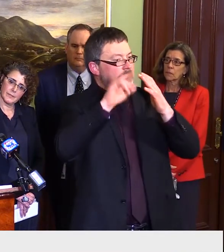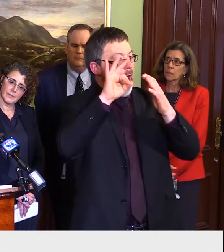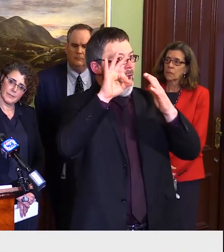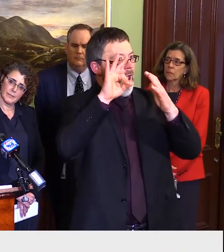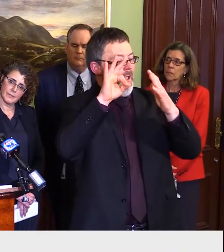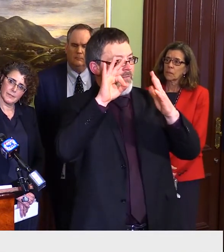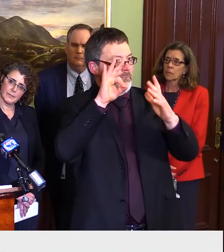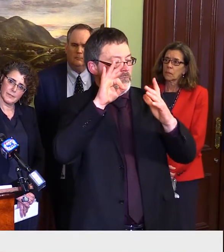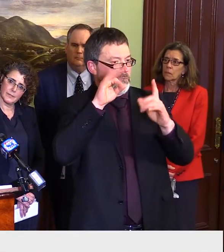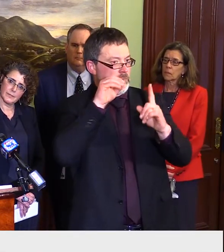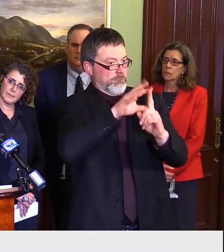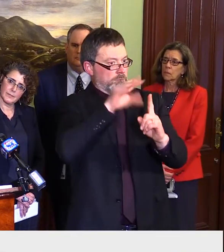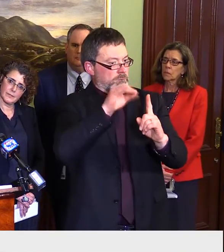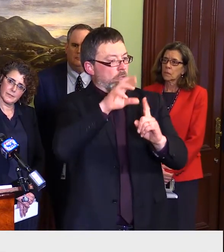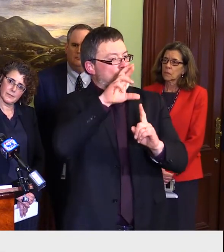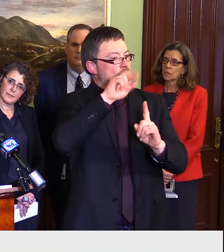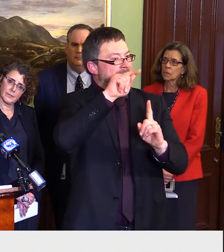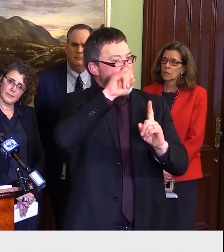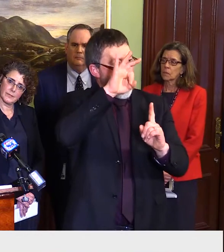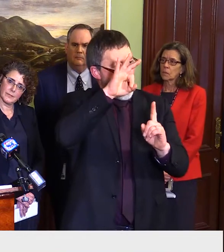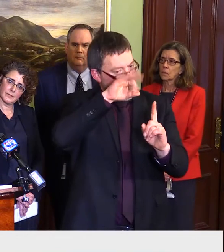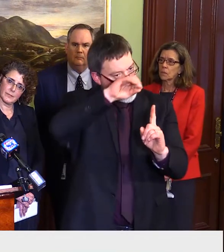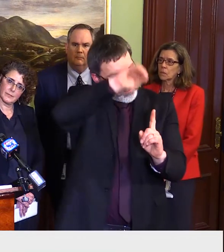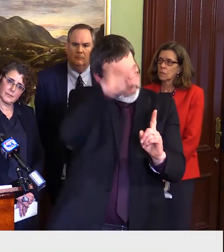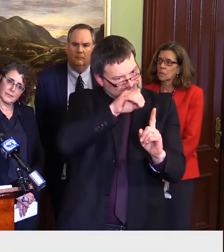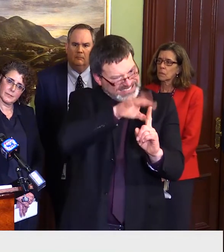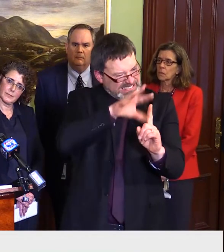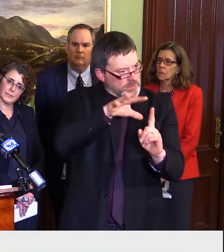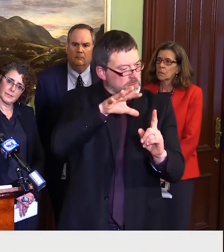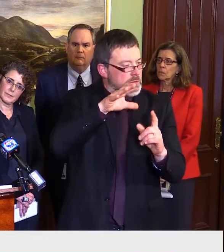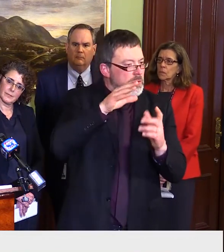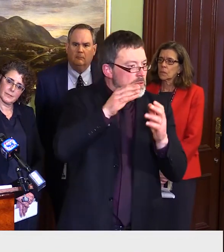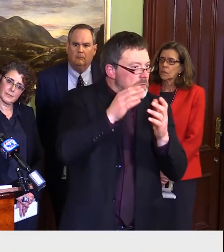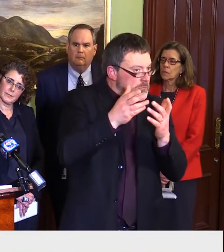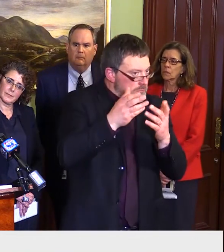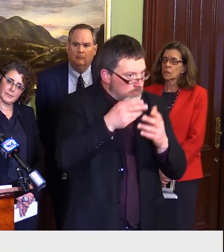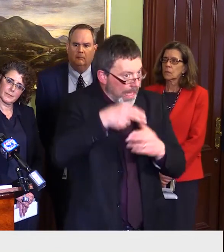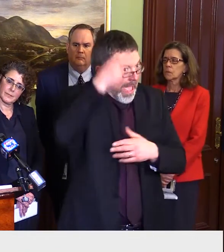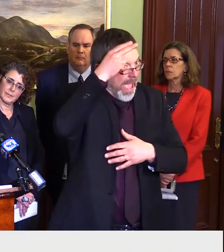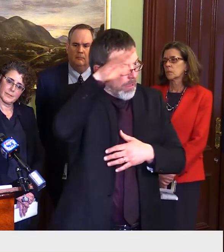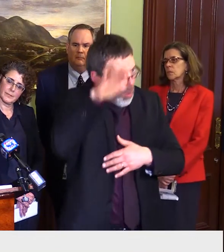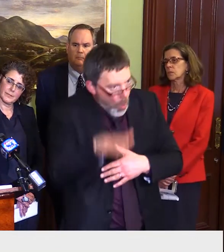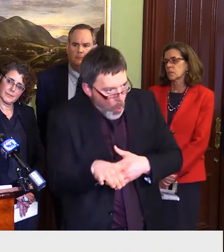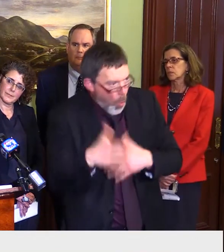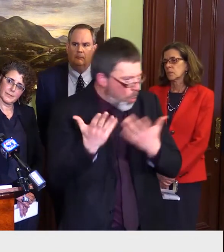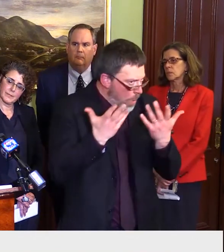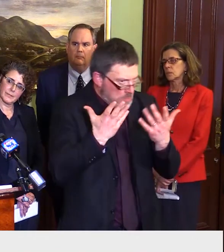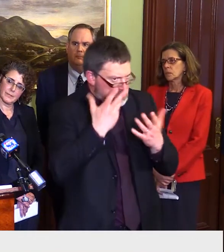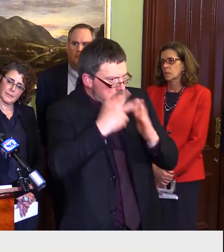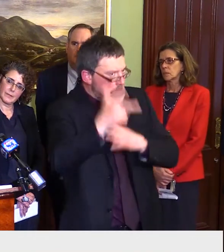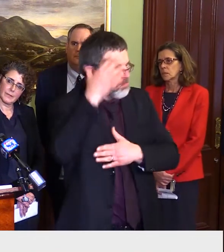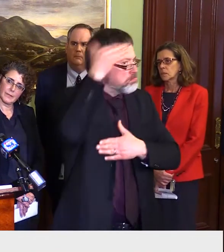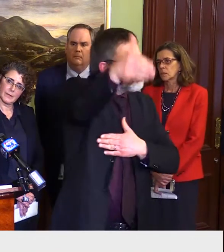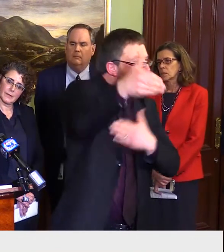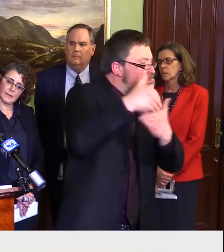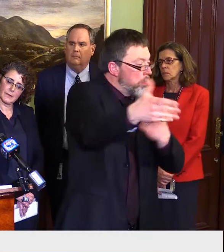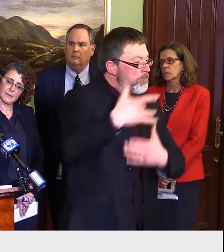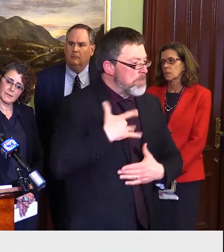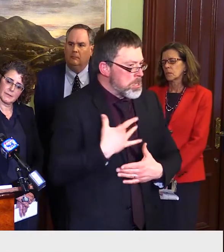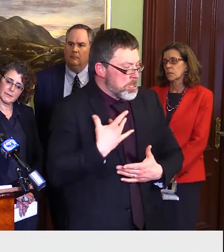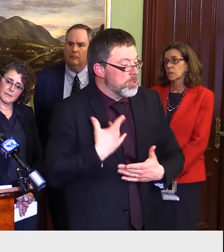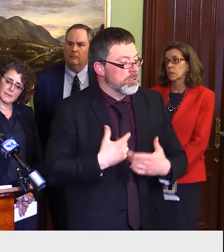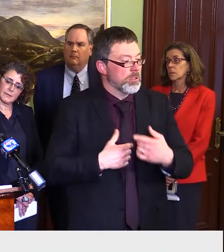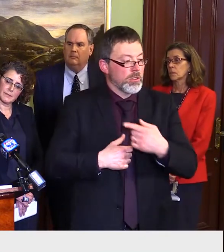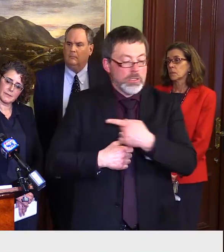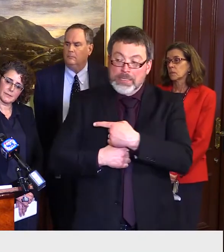aging demographic that we may be more vulnerable than other states. And that's why I put these measures into place, why I've